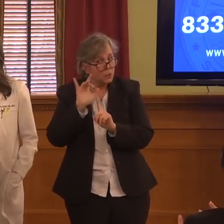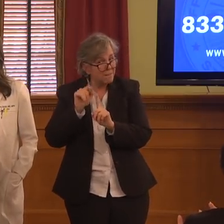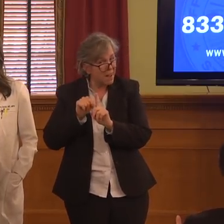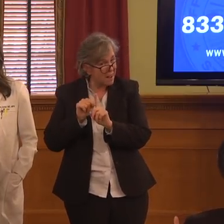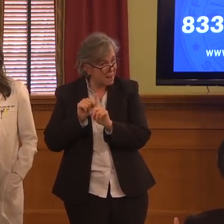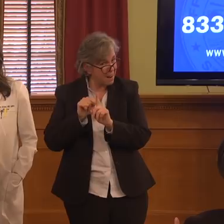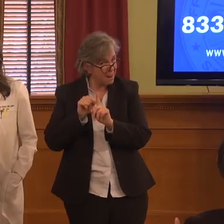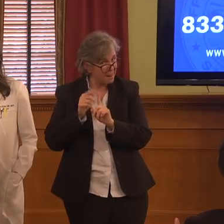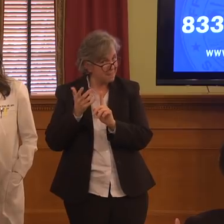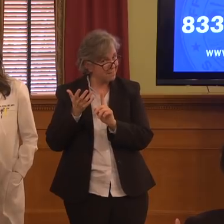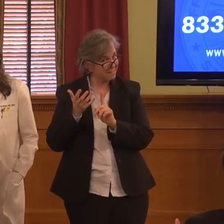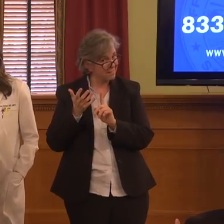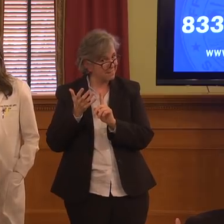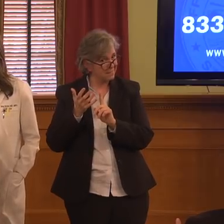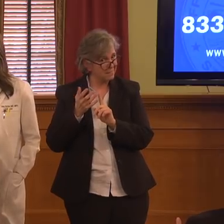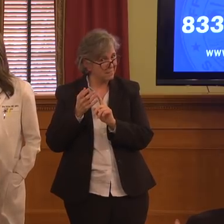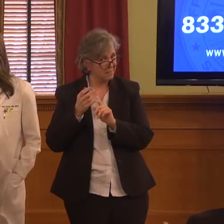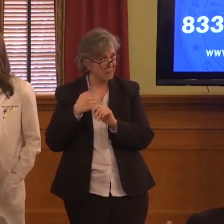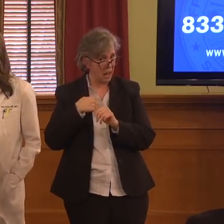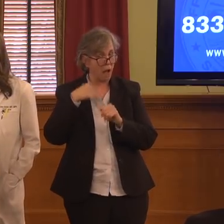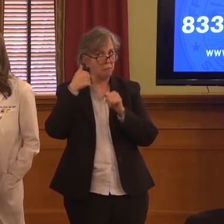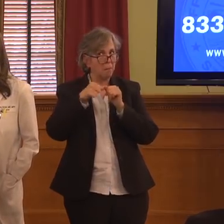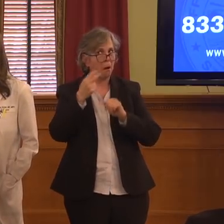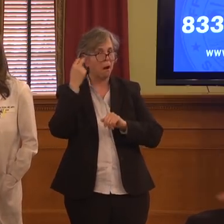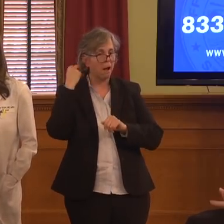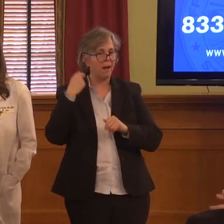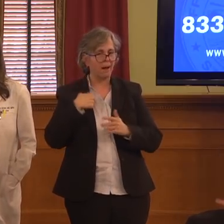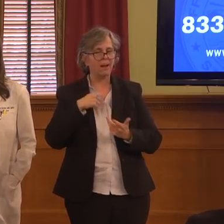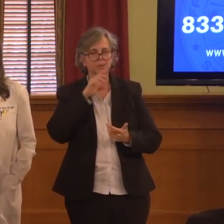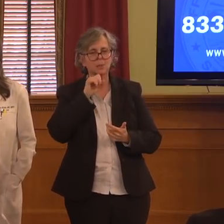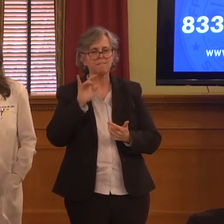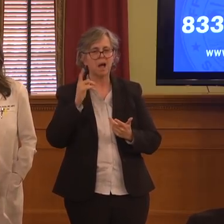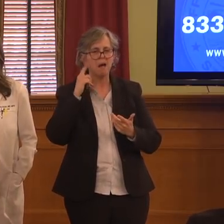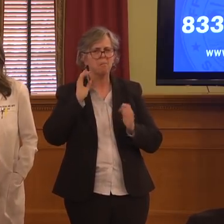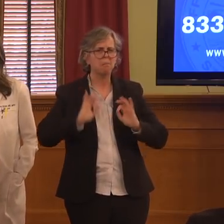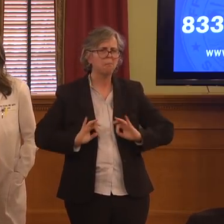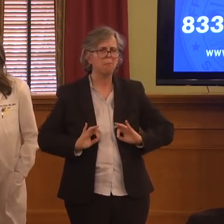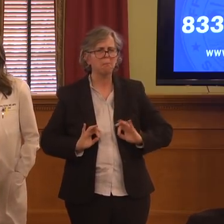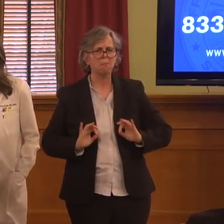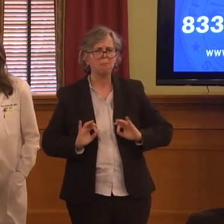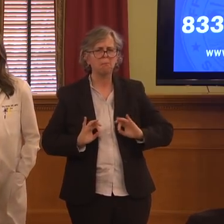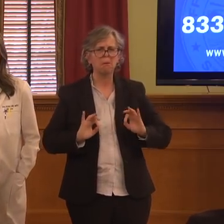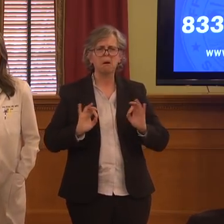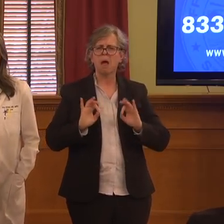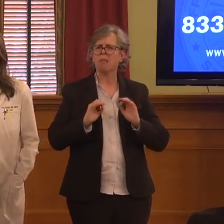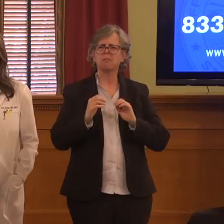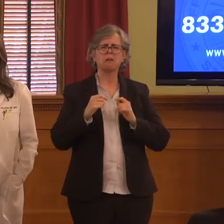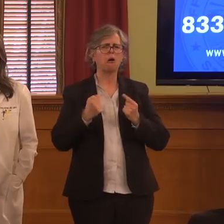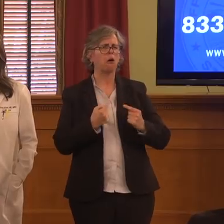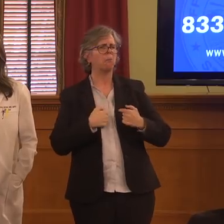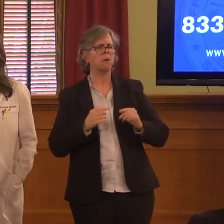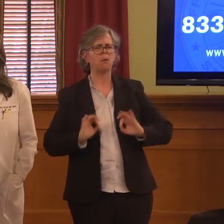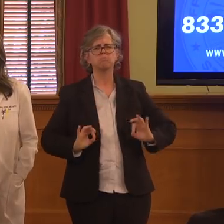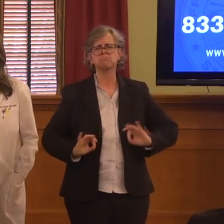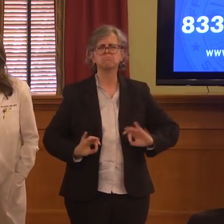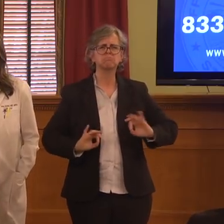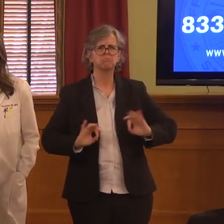felt when I was 25, and I was invincible. Most young people think they're